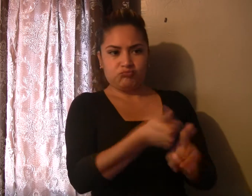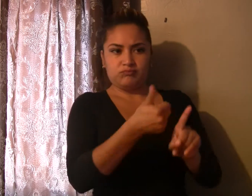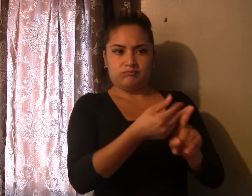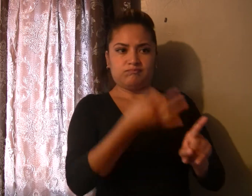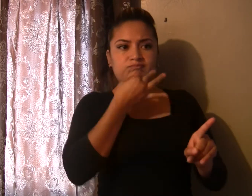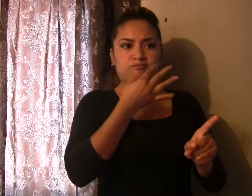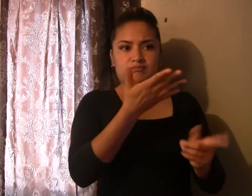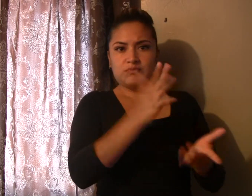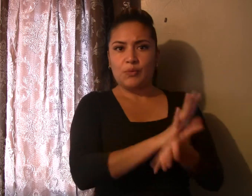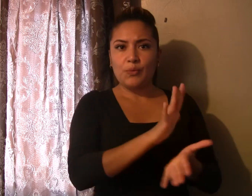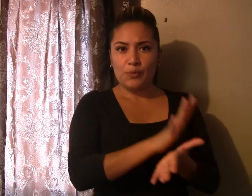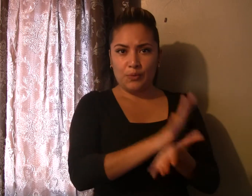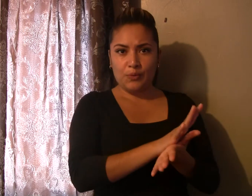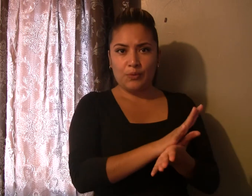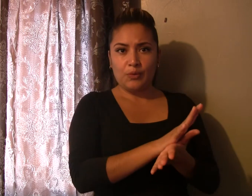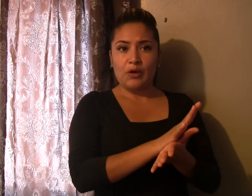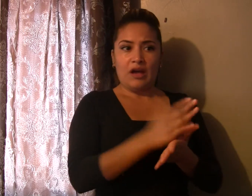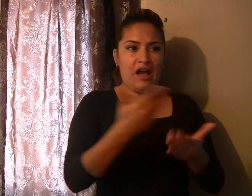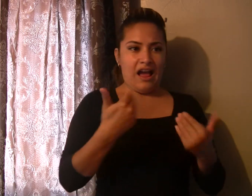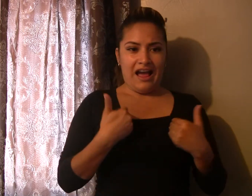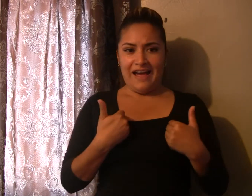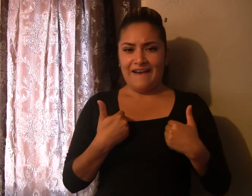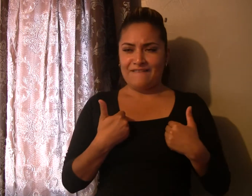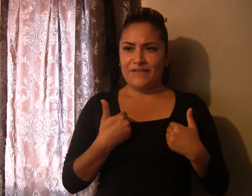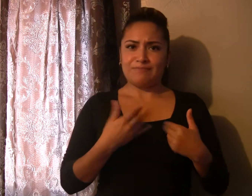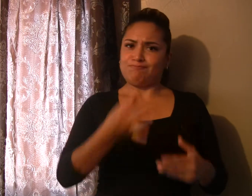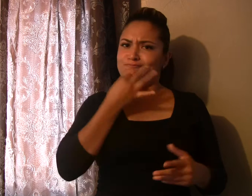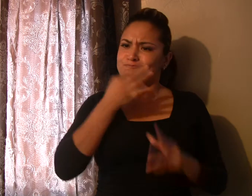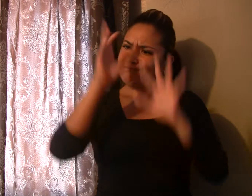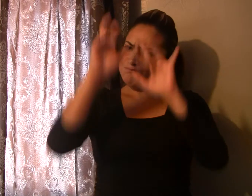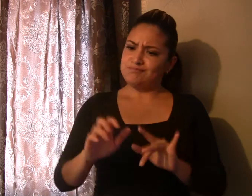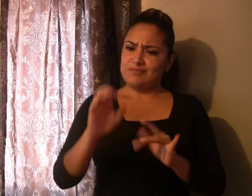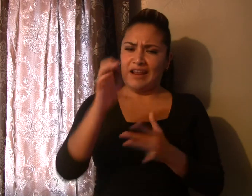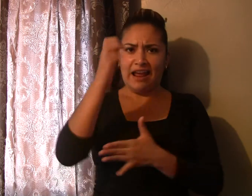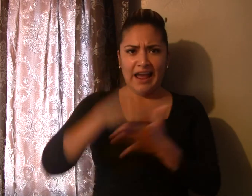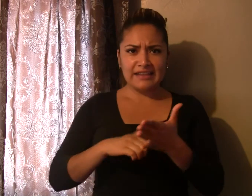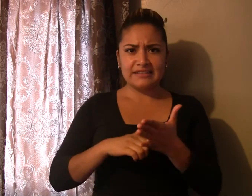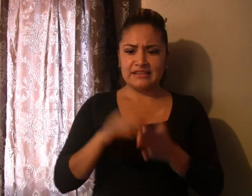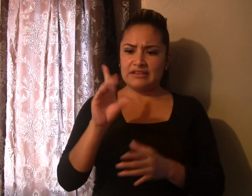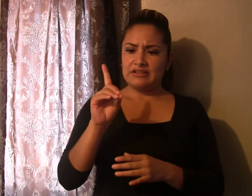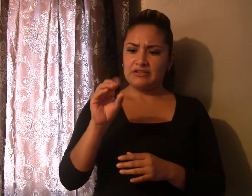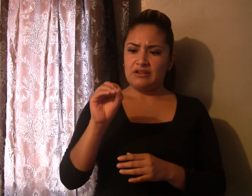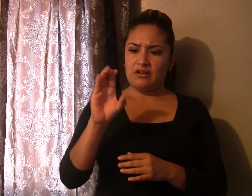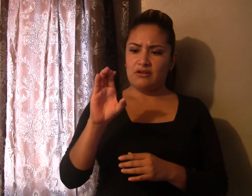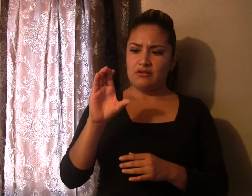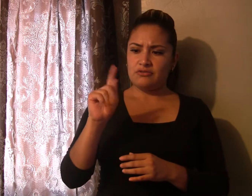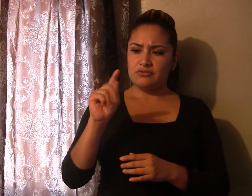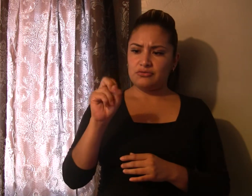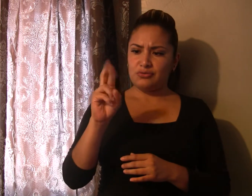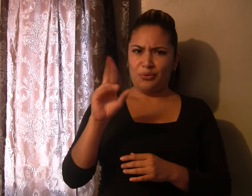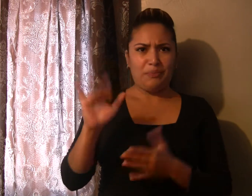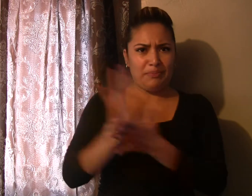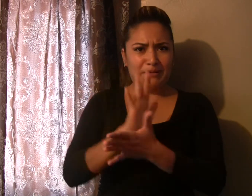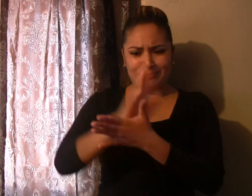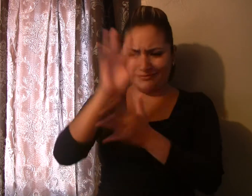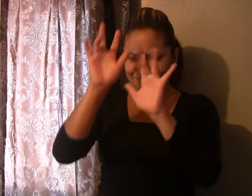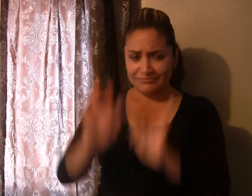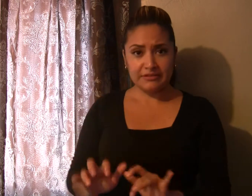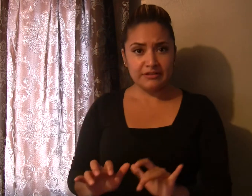the way up to doctoral dissertations, master's thesis, and whatnot, even writing papers for presentations, is to bring the information from the